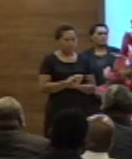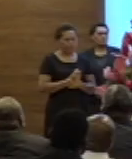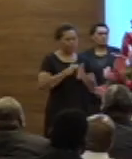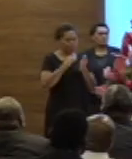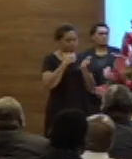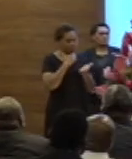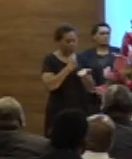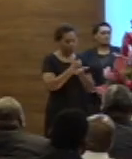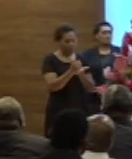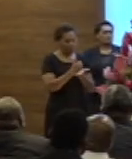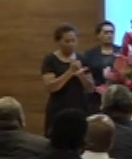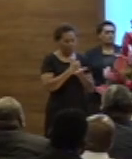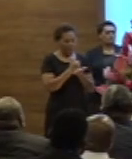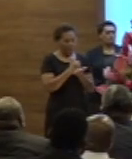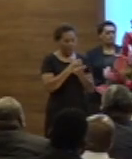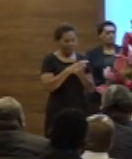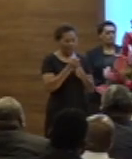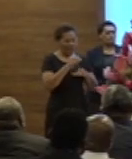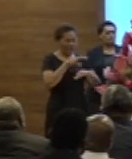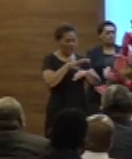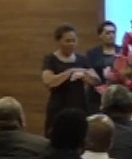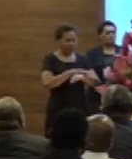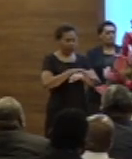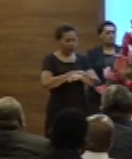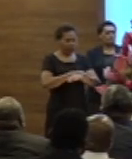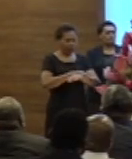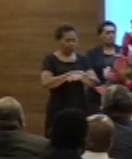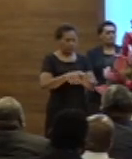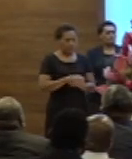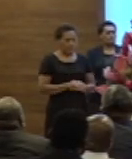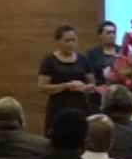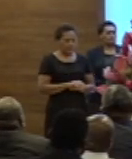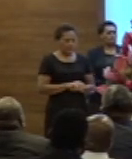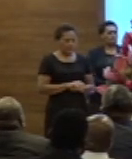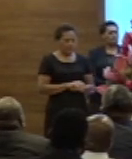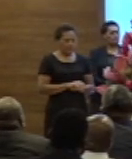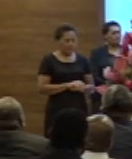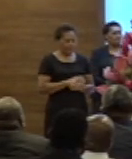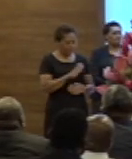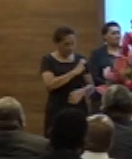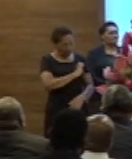Acting Minister for Policing, Your Excellency,